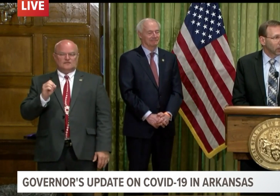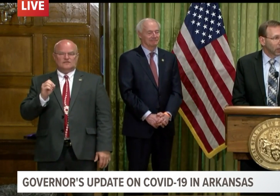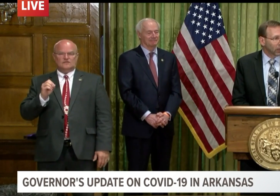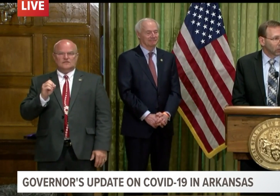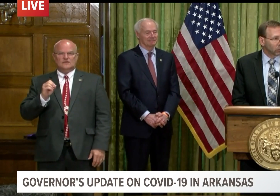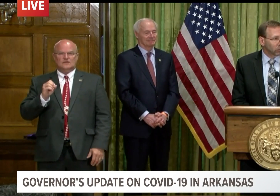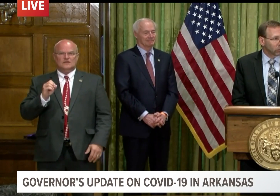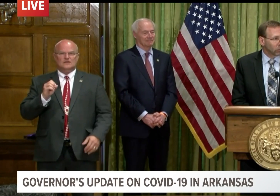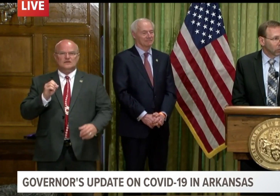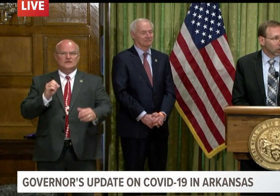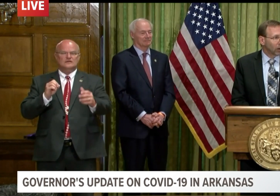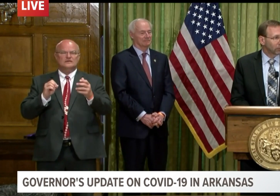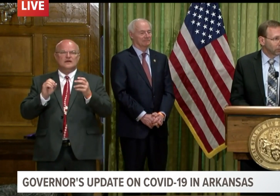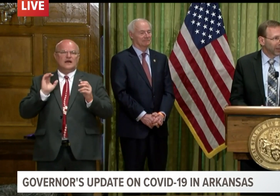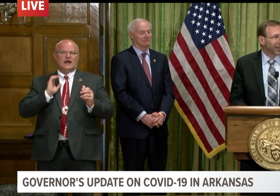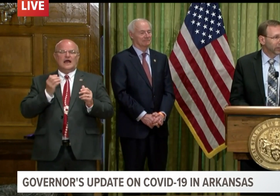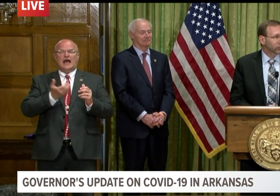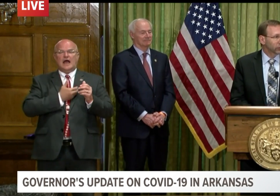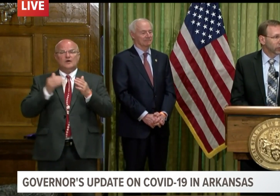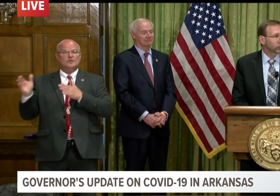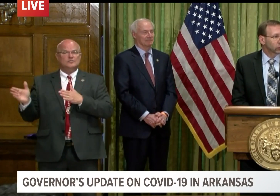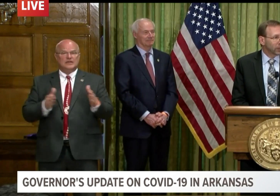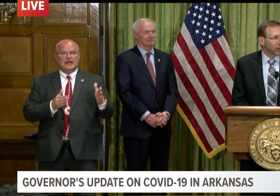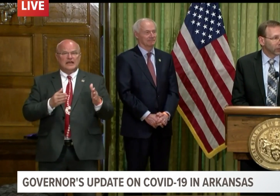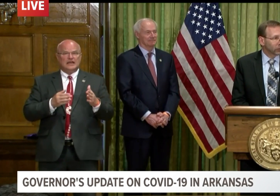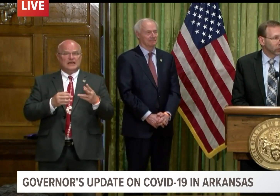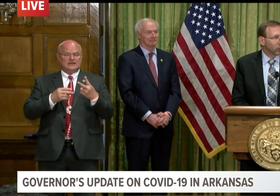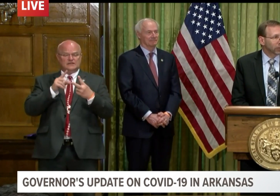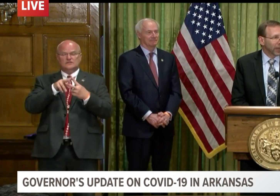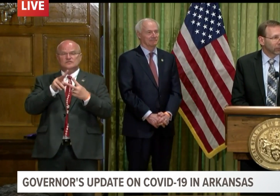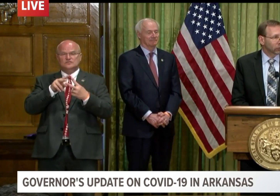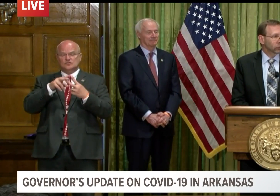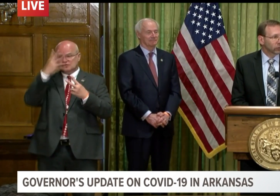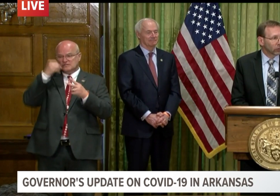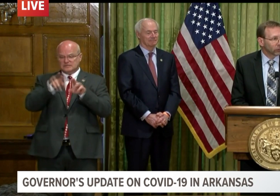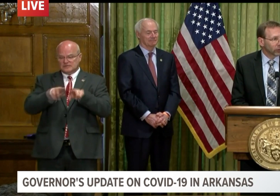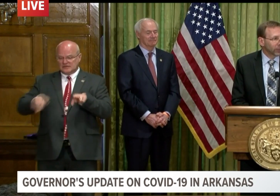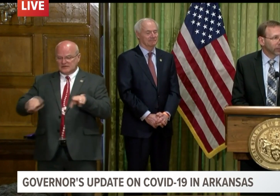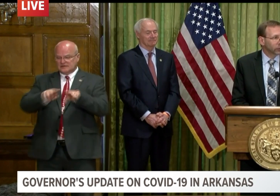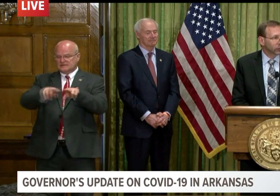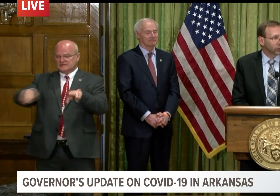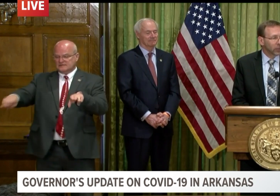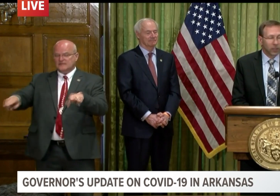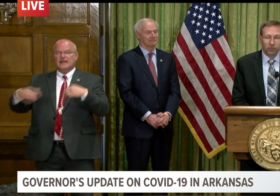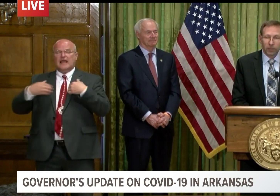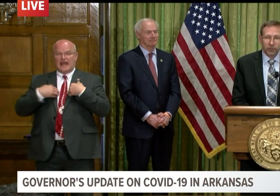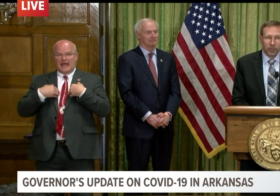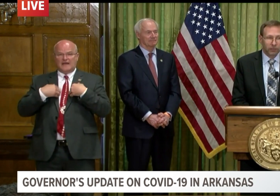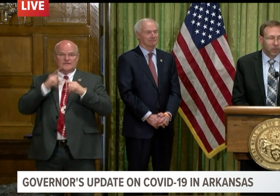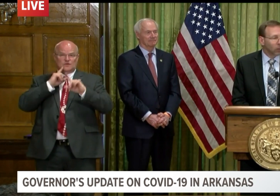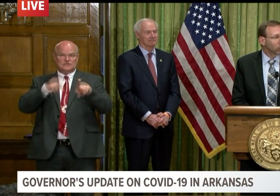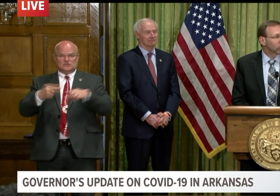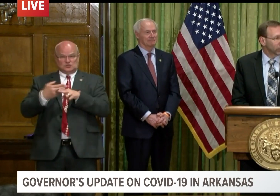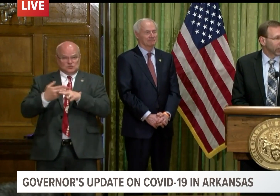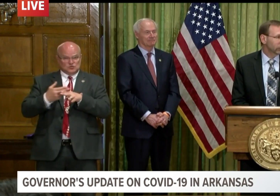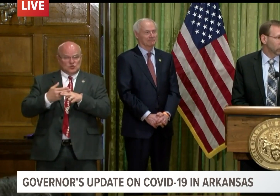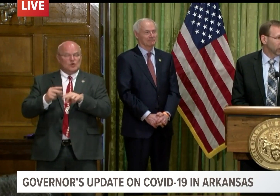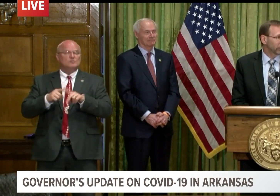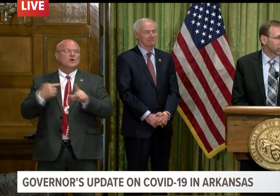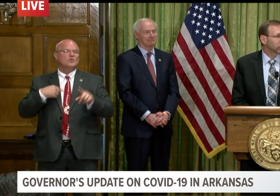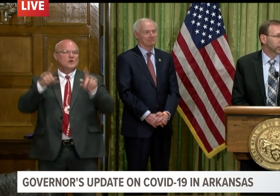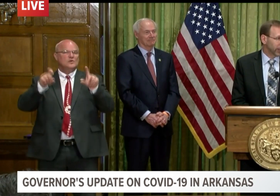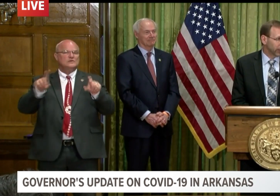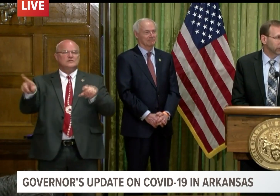So our plan is for these two barracks, and we hope to have those results in a day or two, but we will